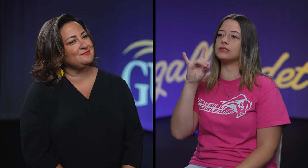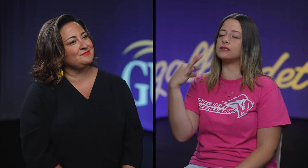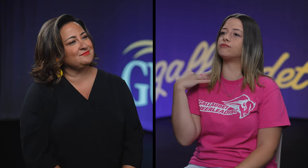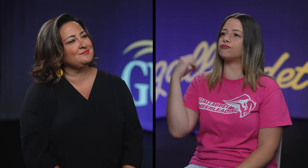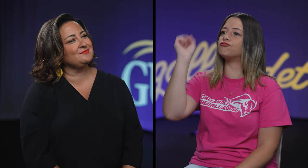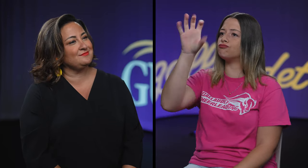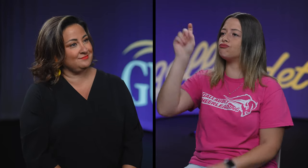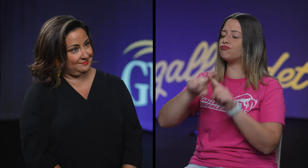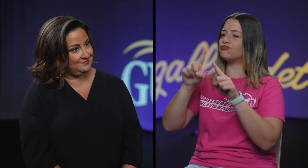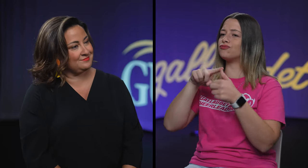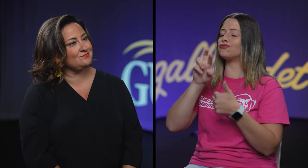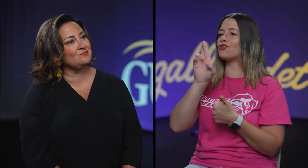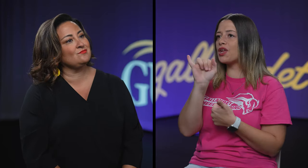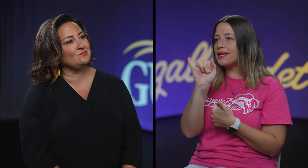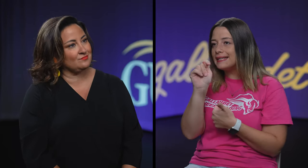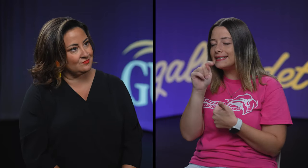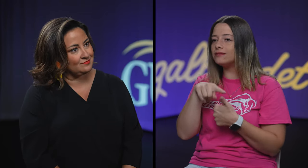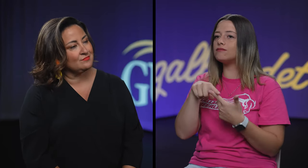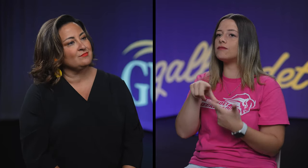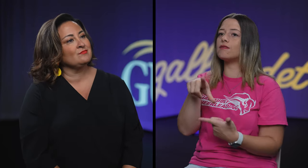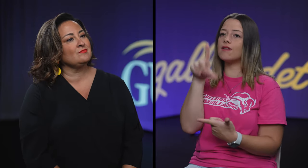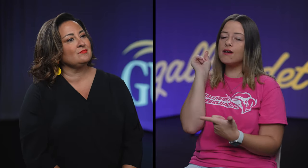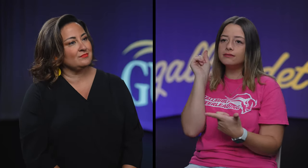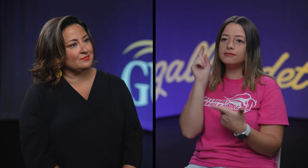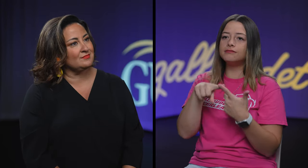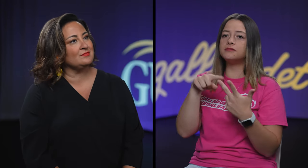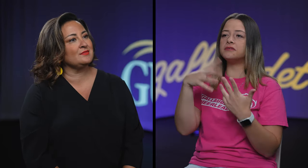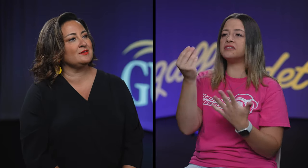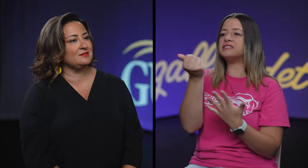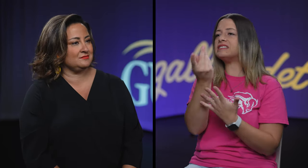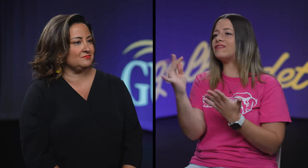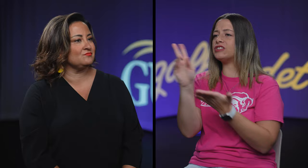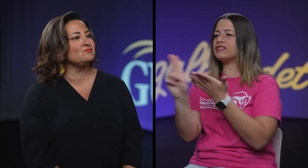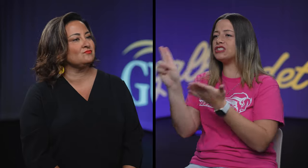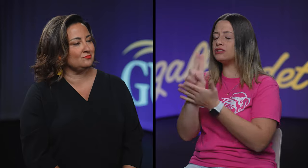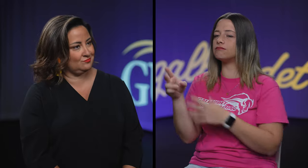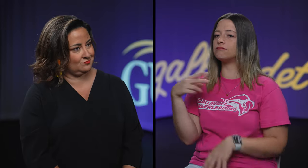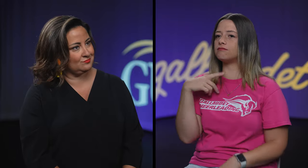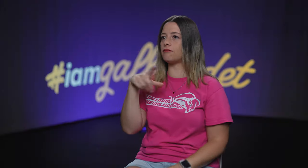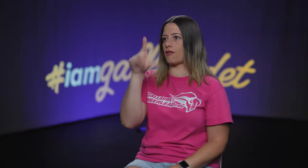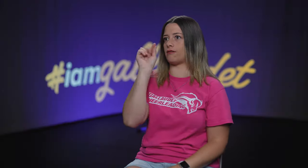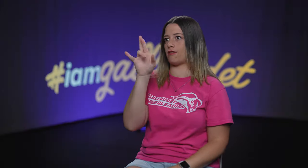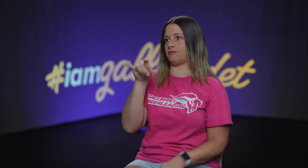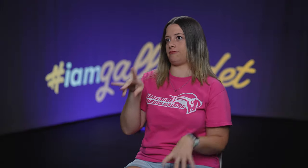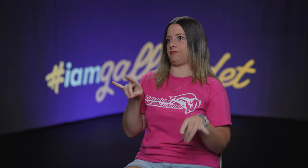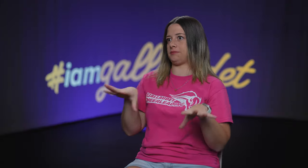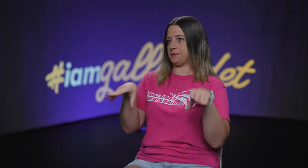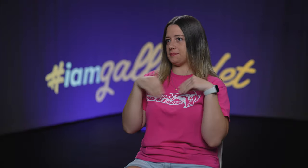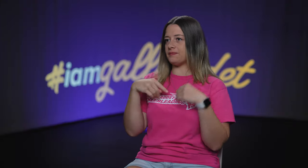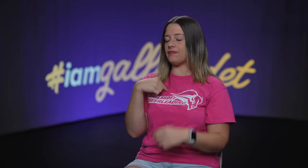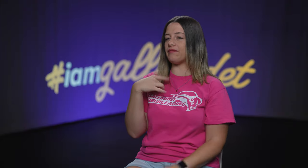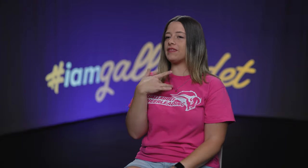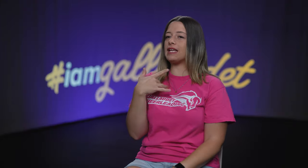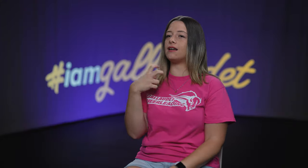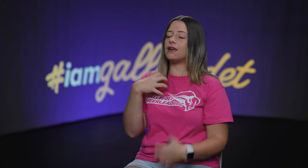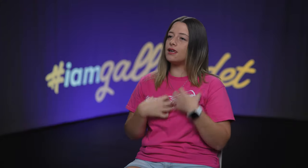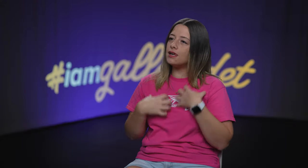I applied to RIT, Gallaudet, and several other universities. When I got accepted to RIT, I had mixed feelings.